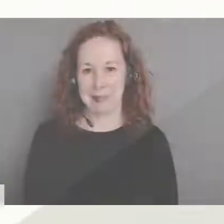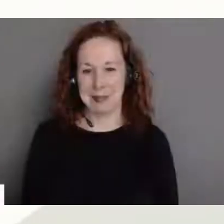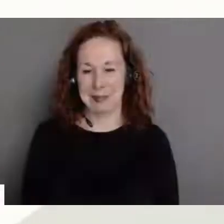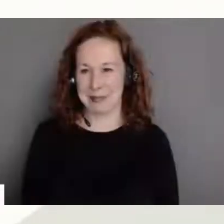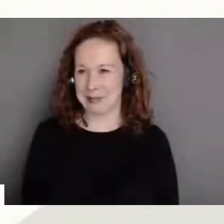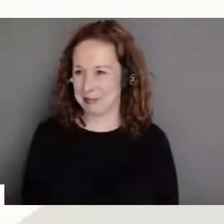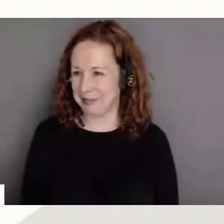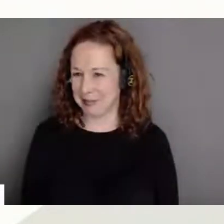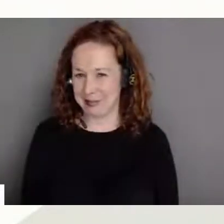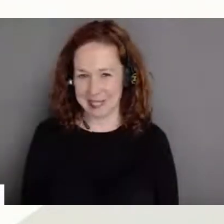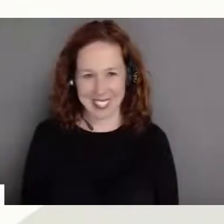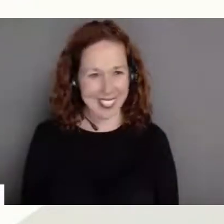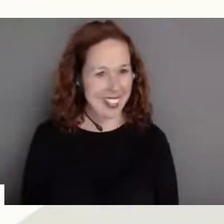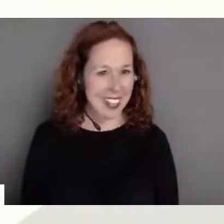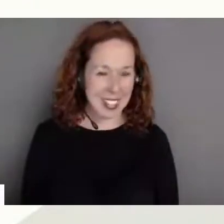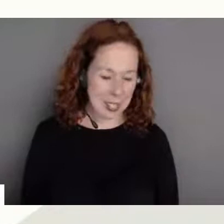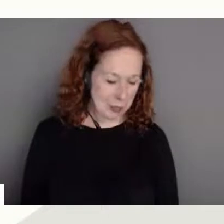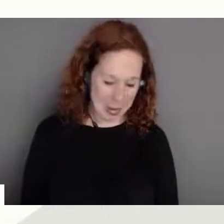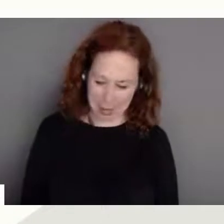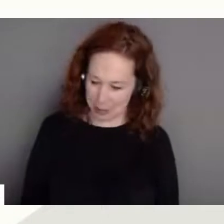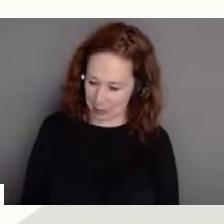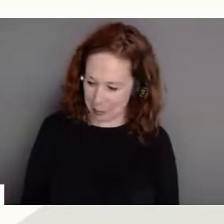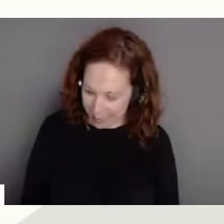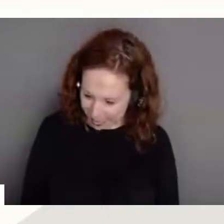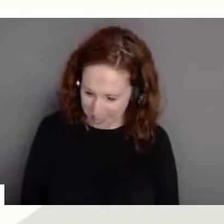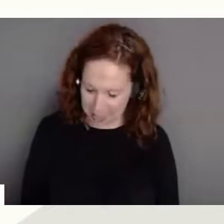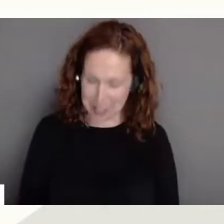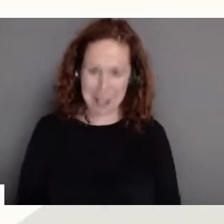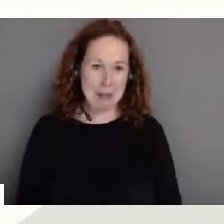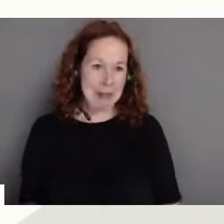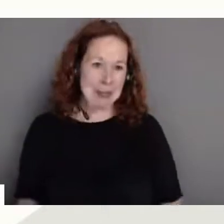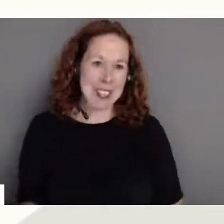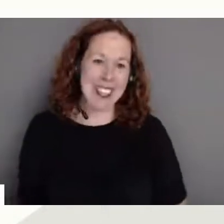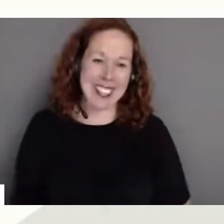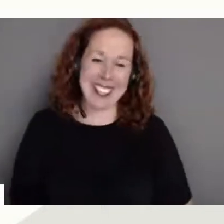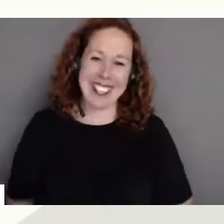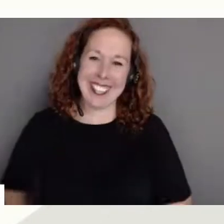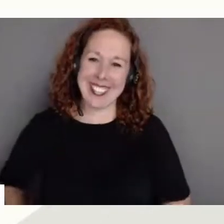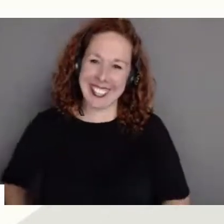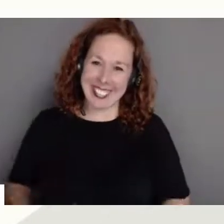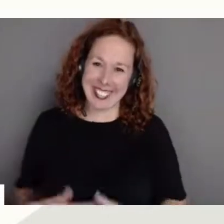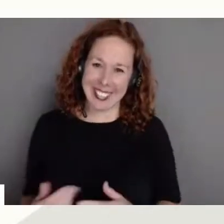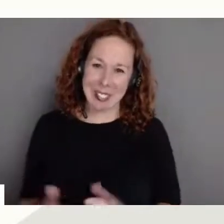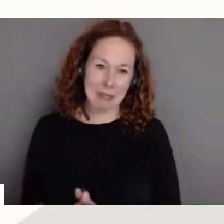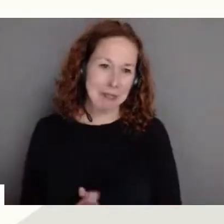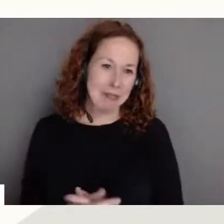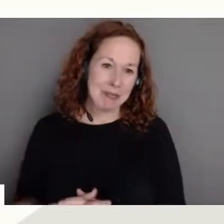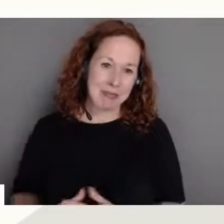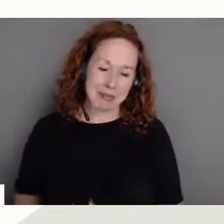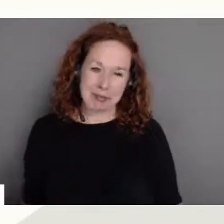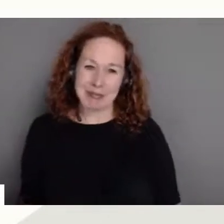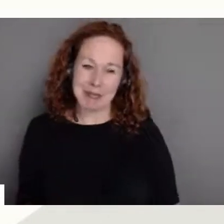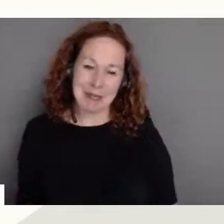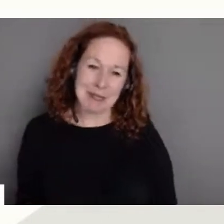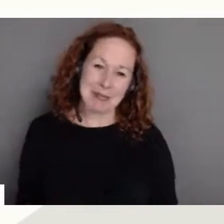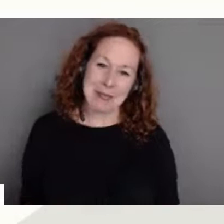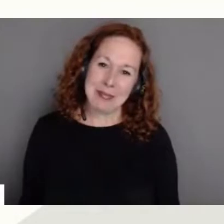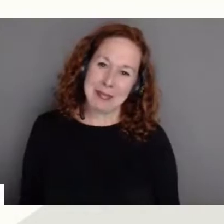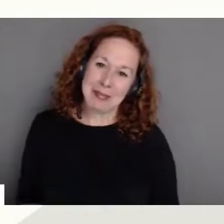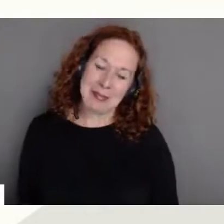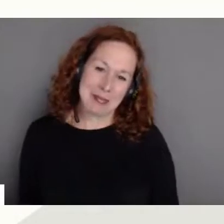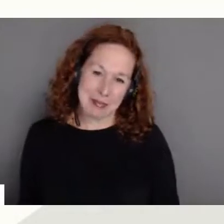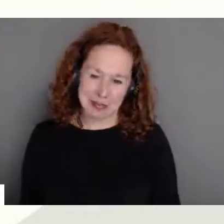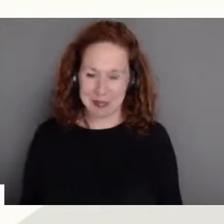on in. Come on in. I love you. You're making me blush. But you're beautiful. Your family's beautiful. Like, what can I